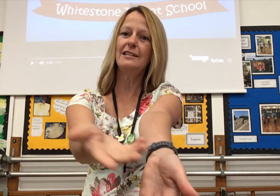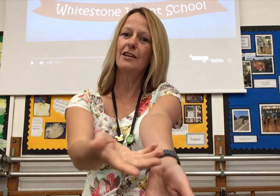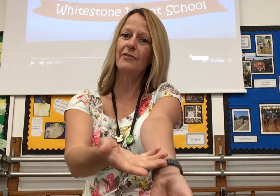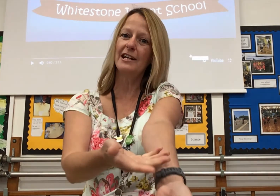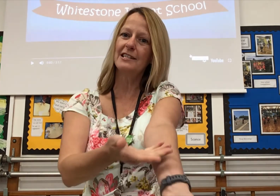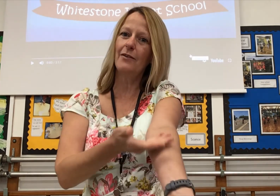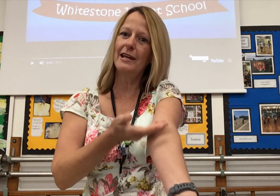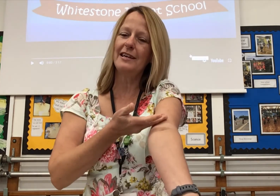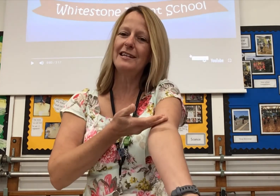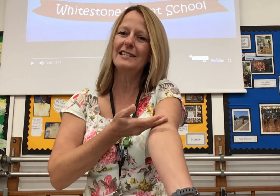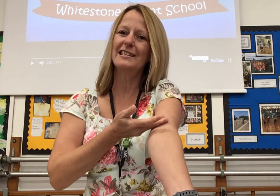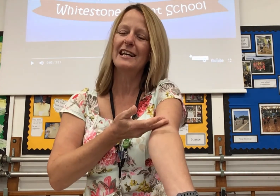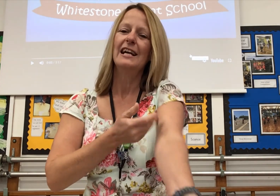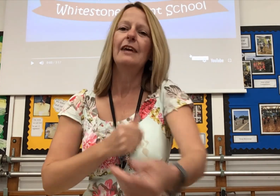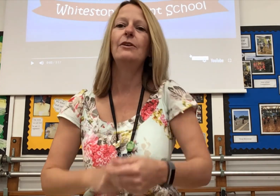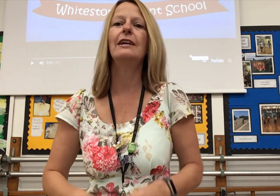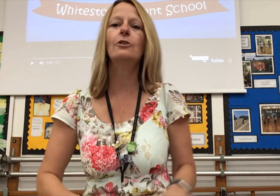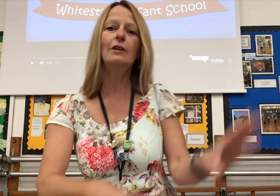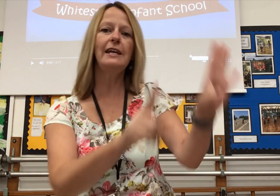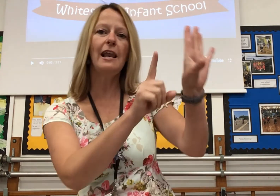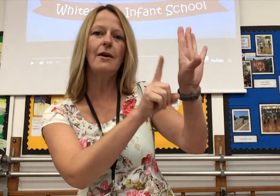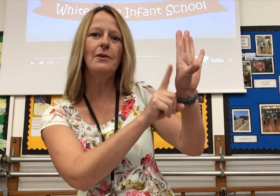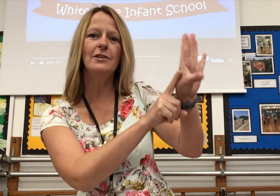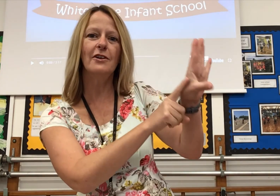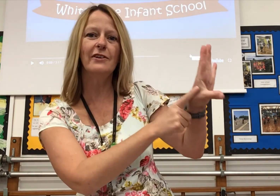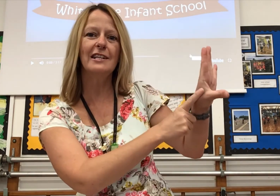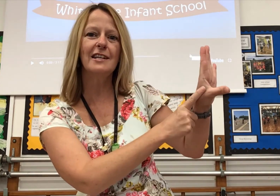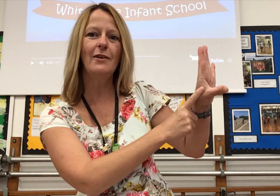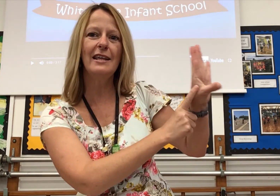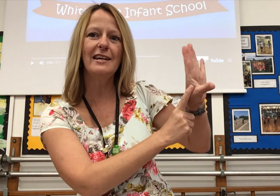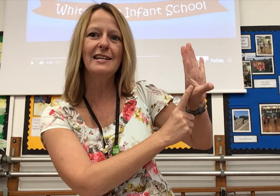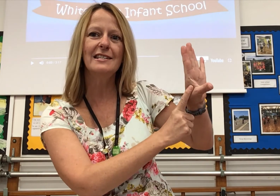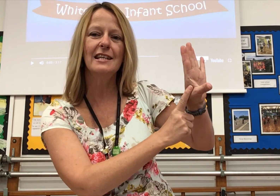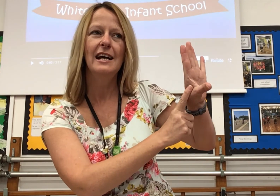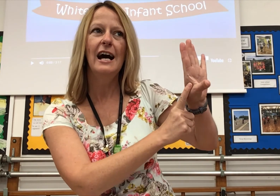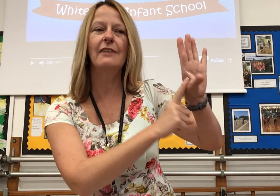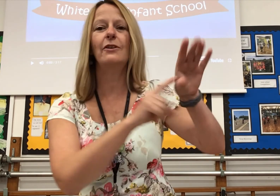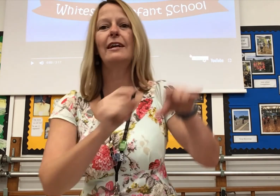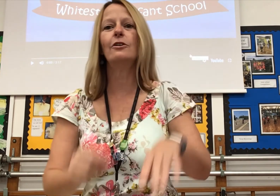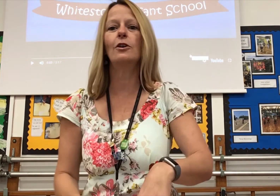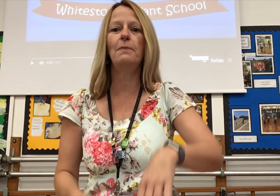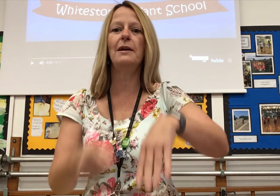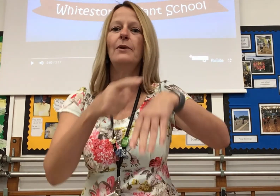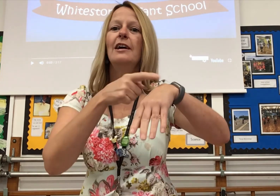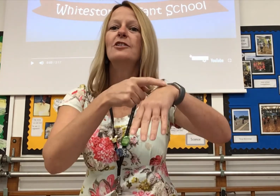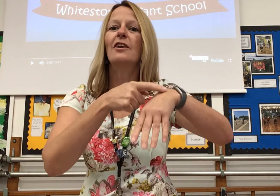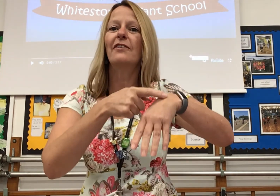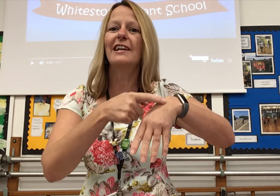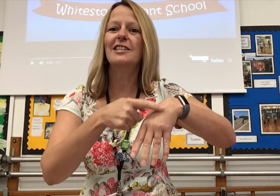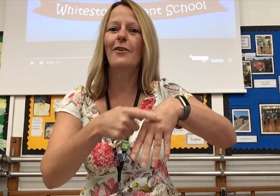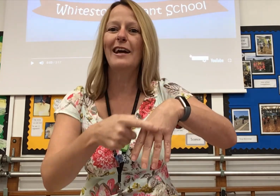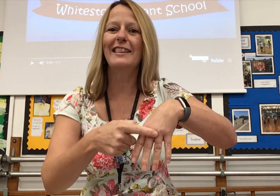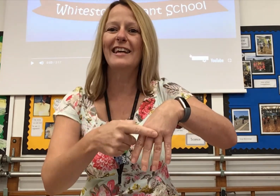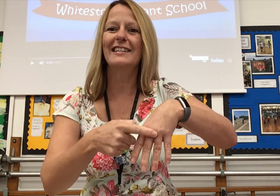don't forget to go like this. If you hear the colour yellow, don't forget to go like this. And if you hear the colour blue, don't forget to go like